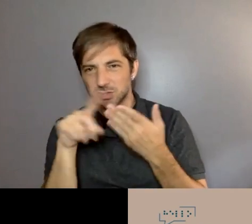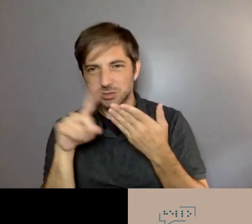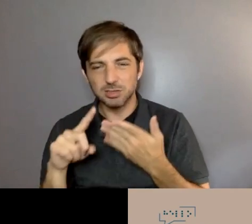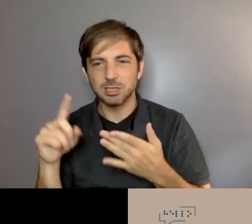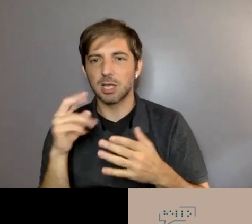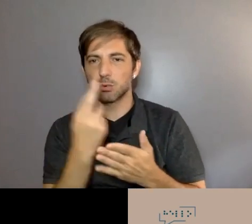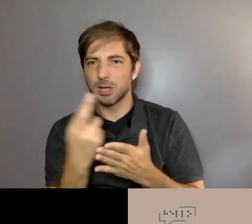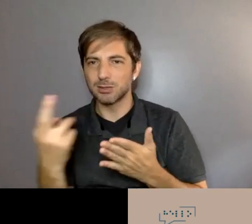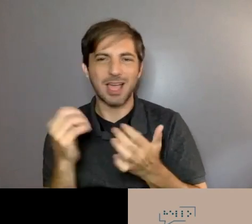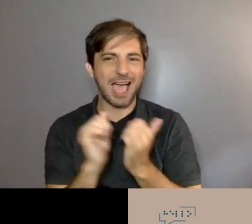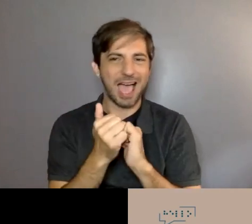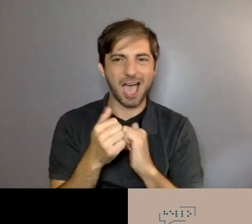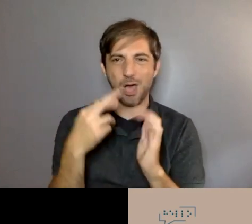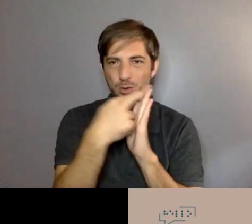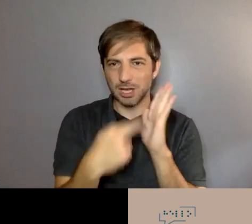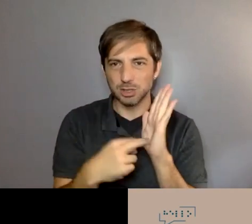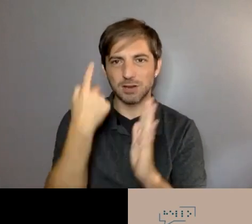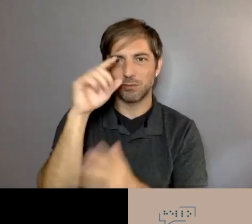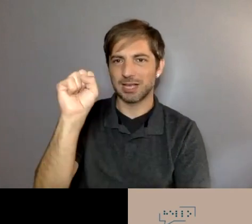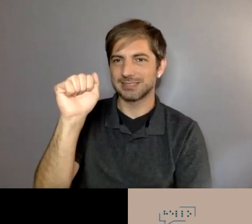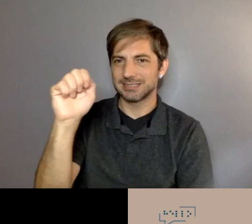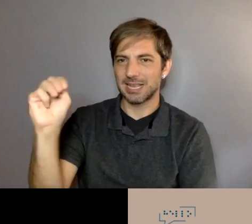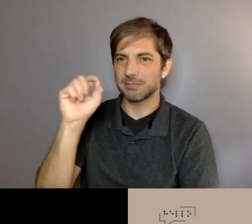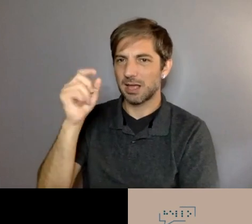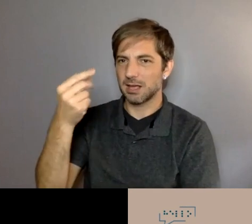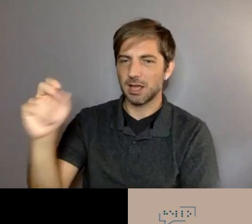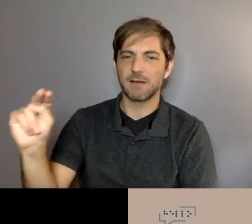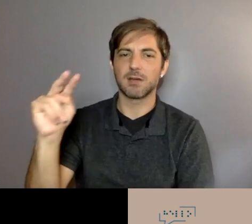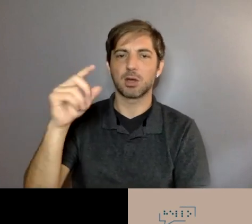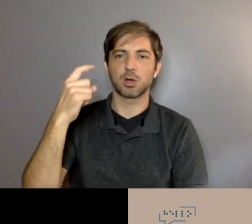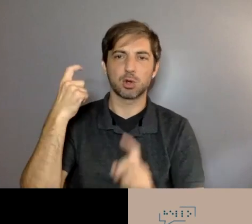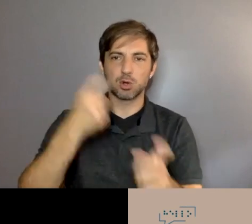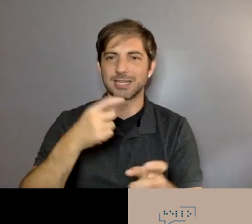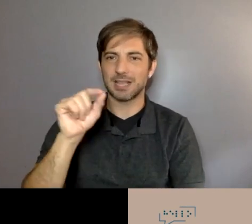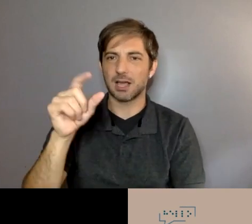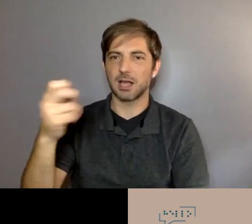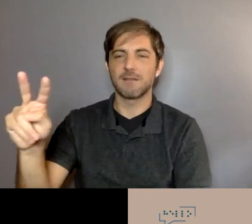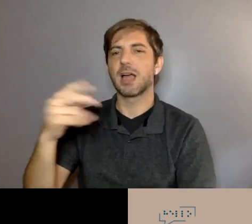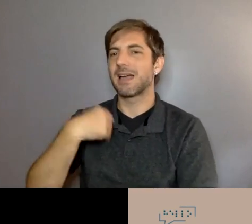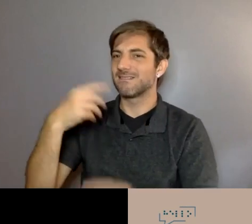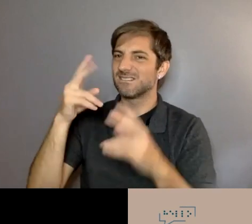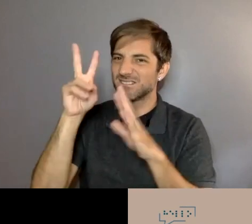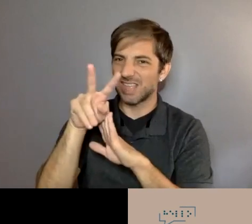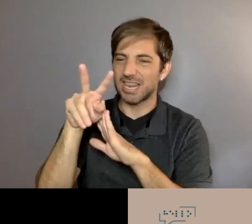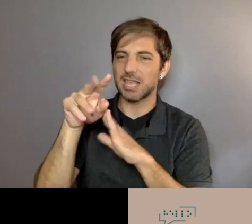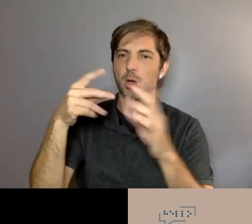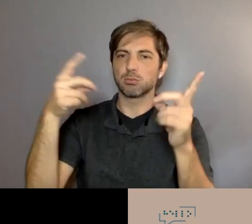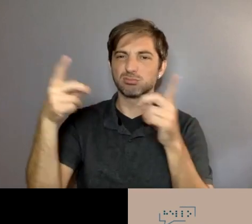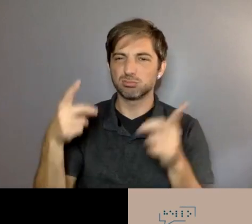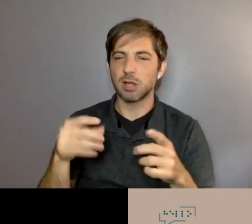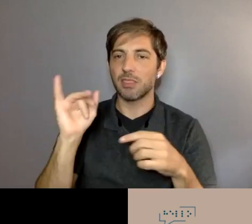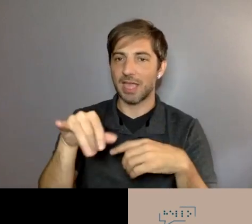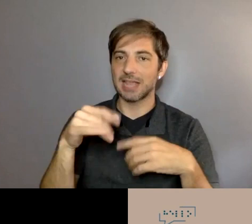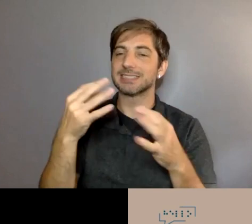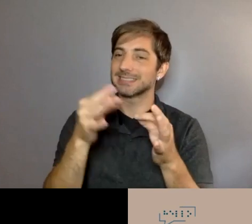how to register for SAM.gov, grants.gov. We have video tutorials that are captioned. We have